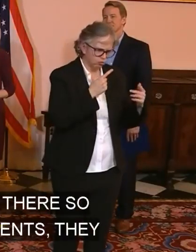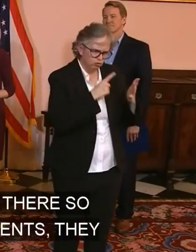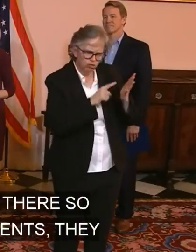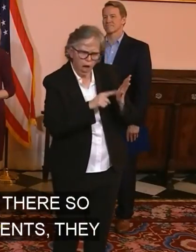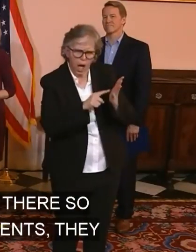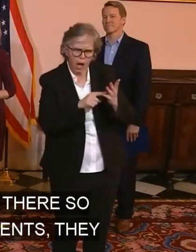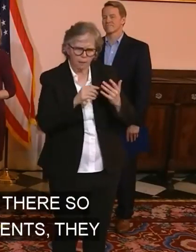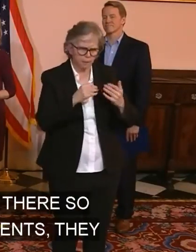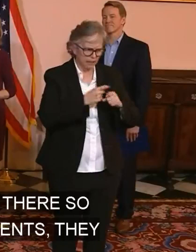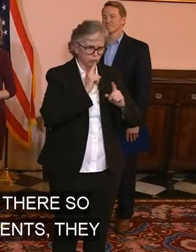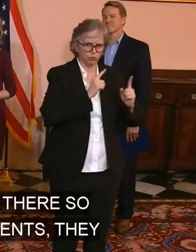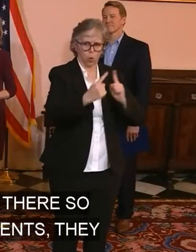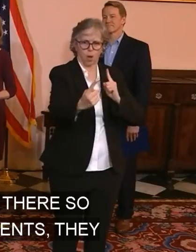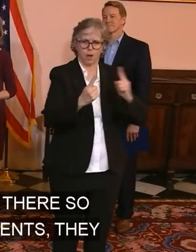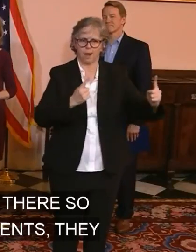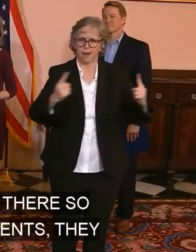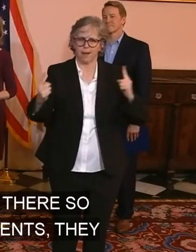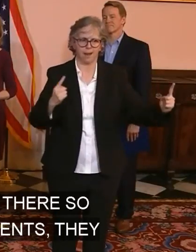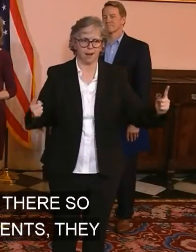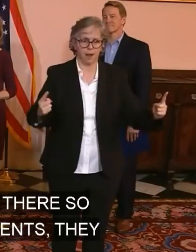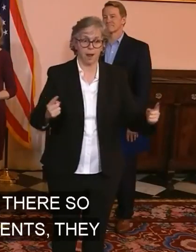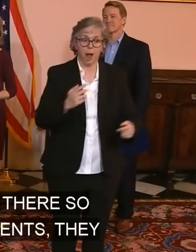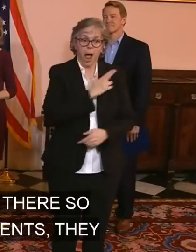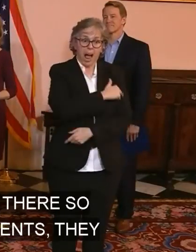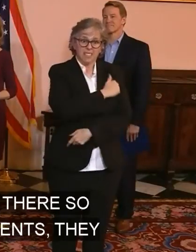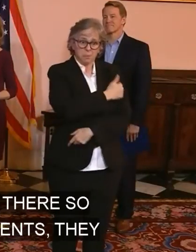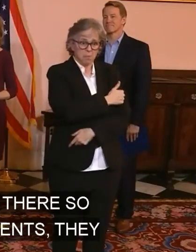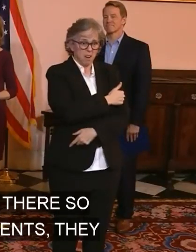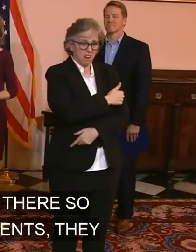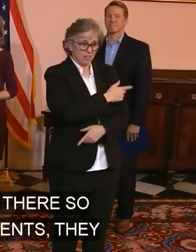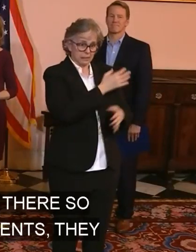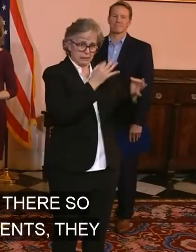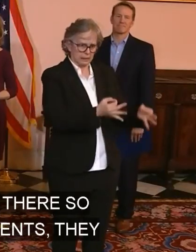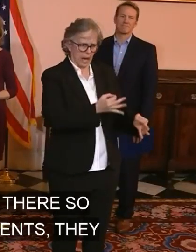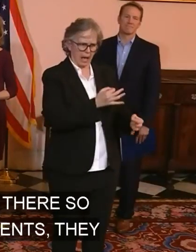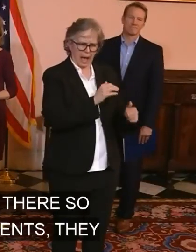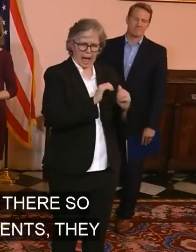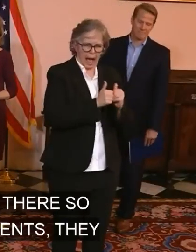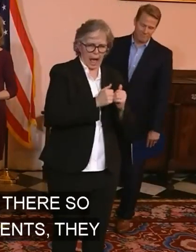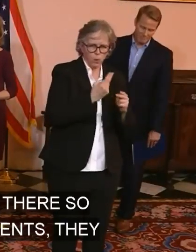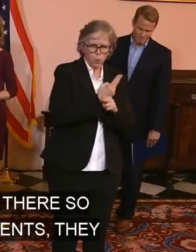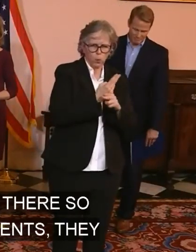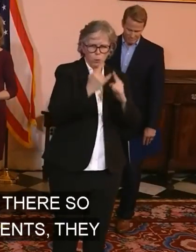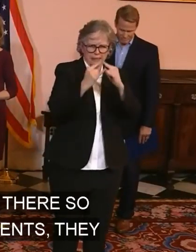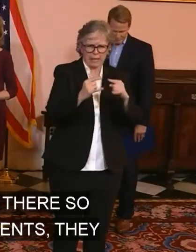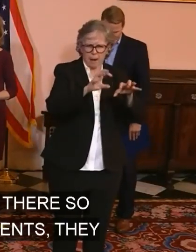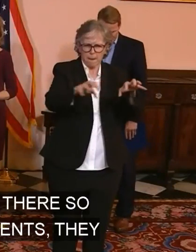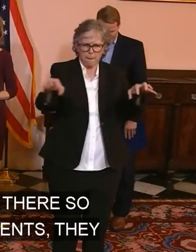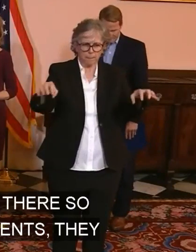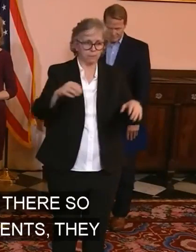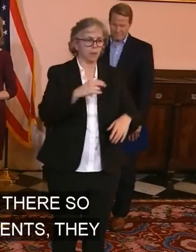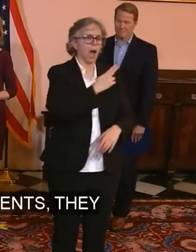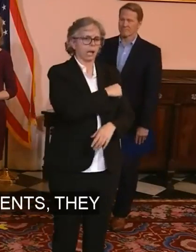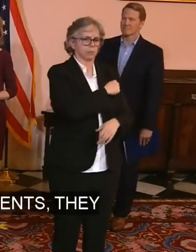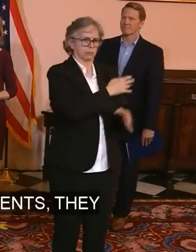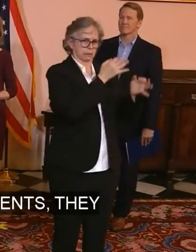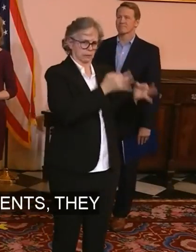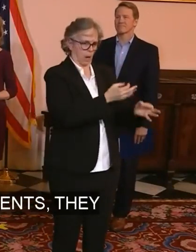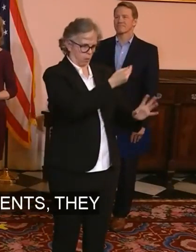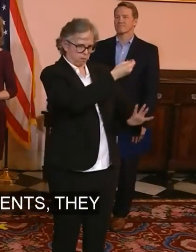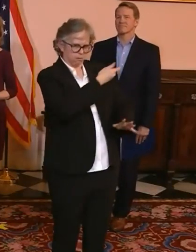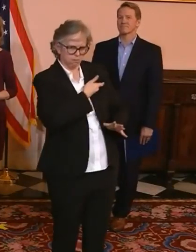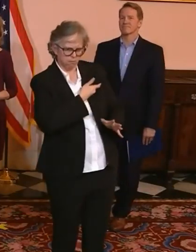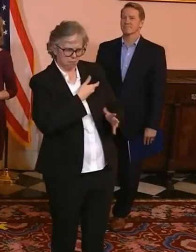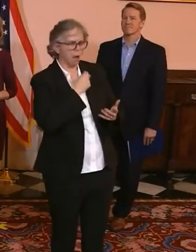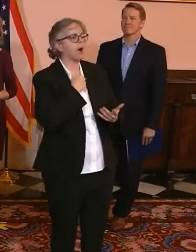determine how that tent is used, but we've received requests from hospitals. I talked to General Harris this morning Dr. Acton